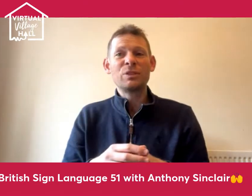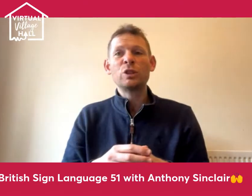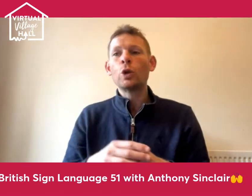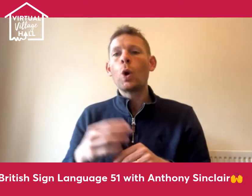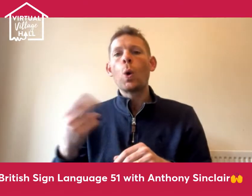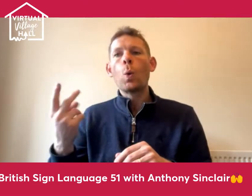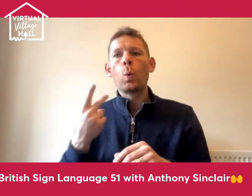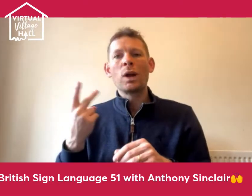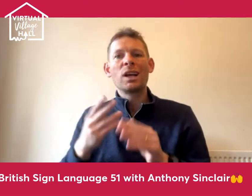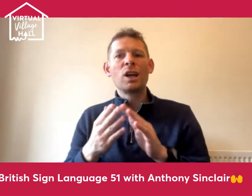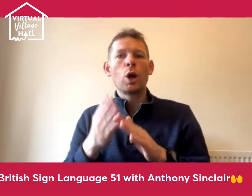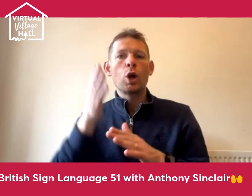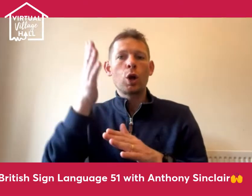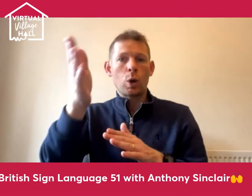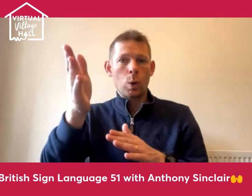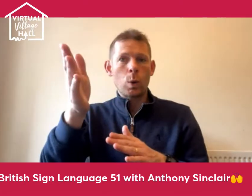try that.